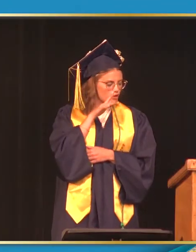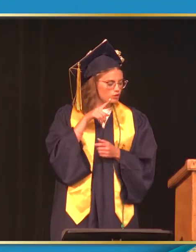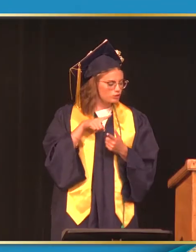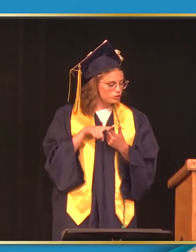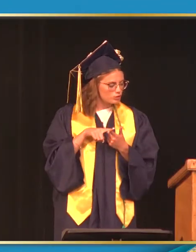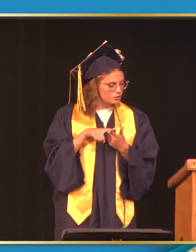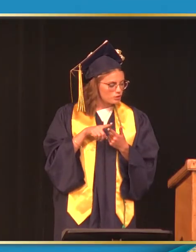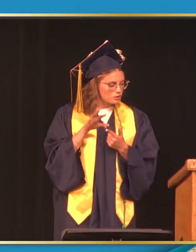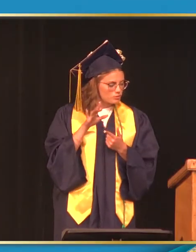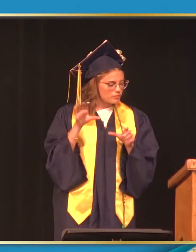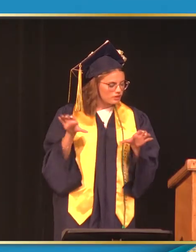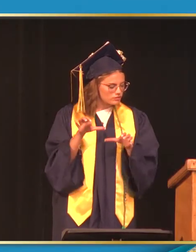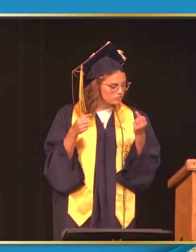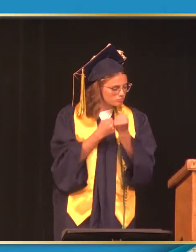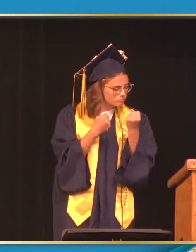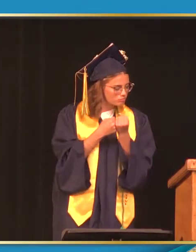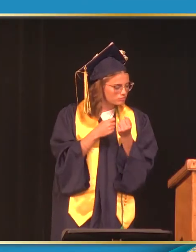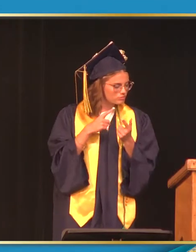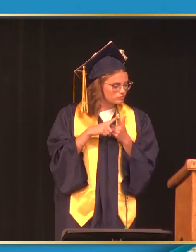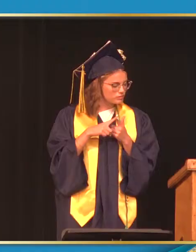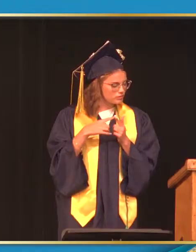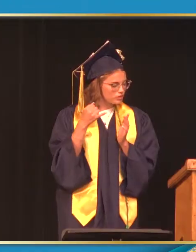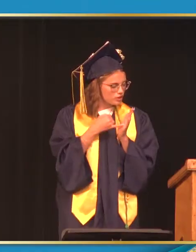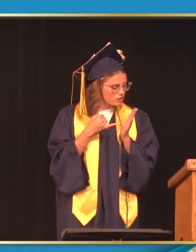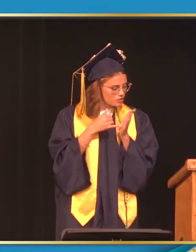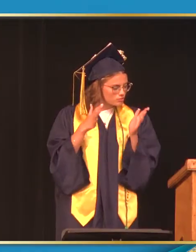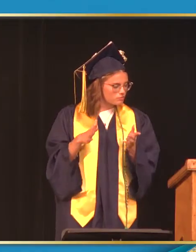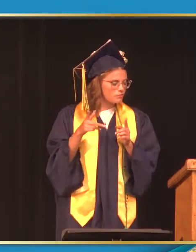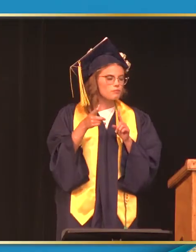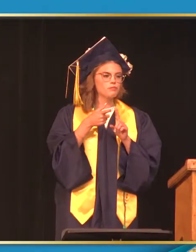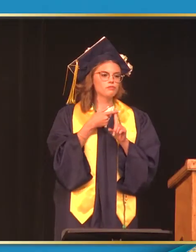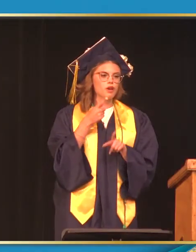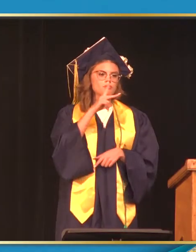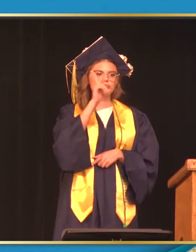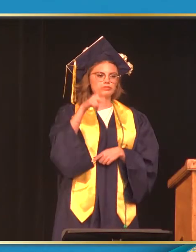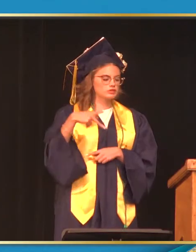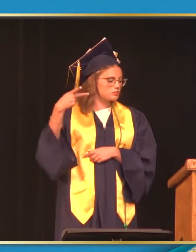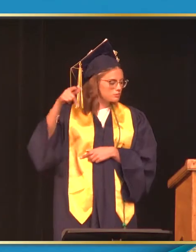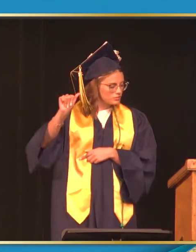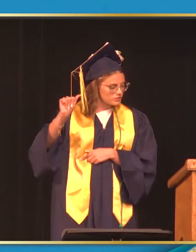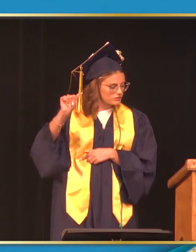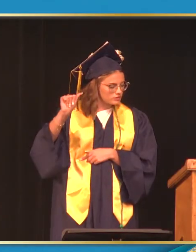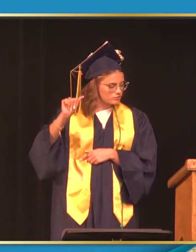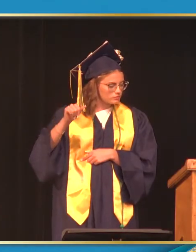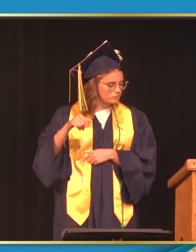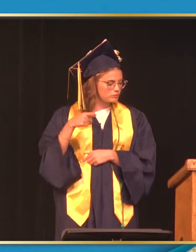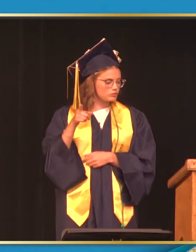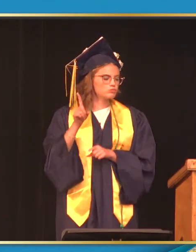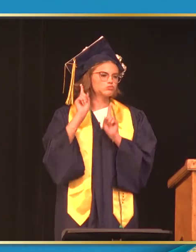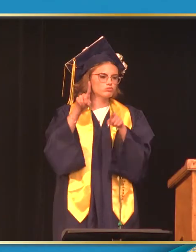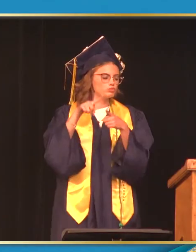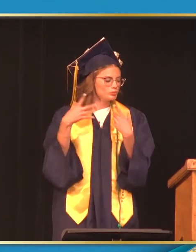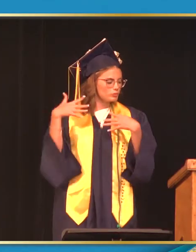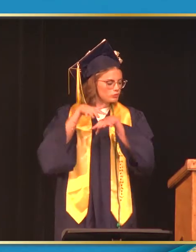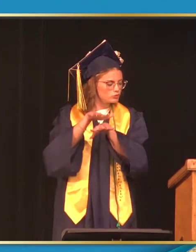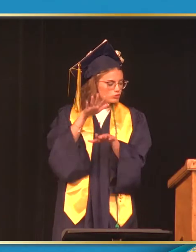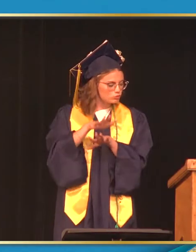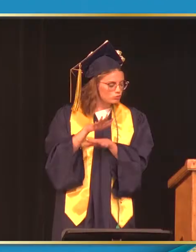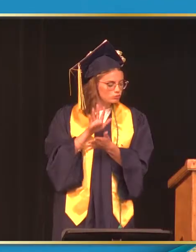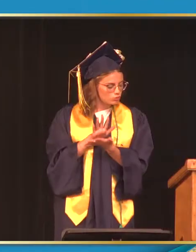Justina is a mother, an activist, and an artist from Philadelphia, Pennsylvania. She